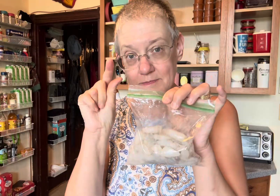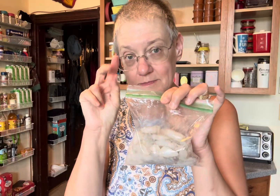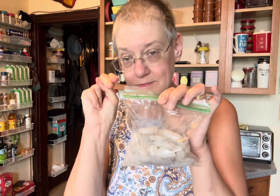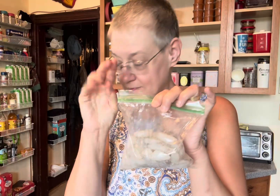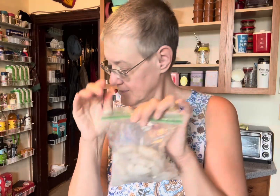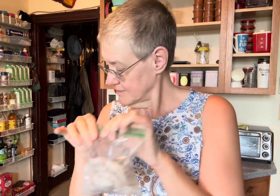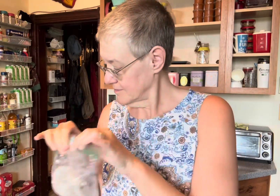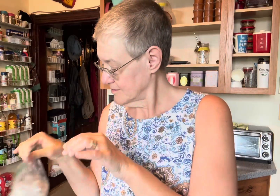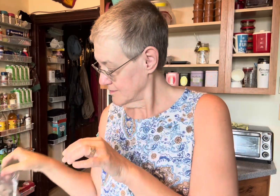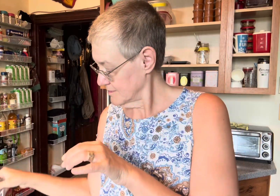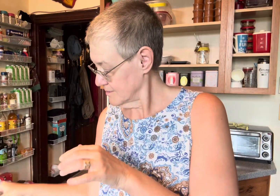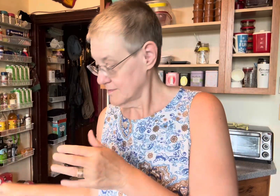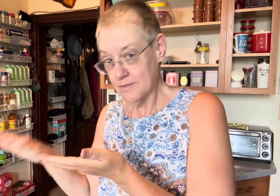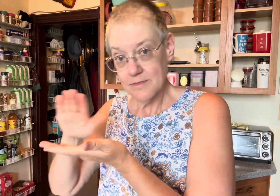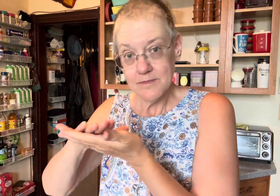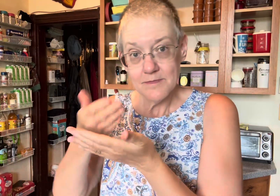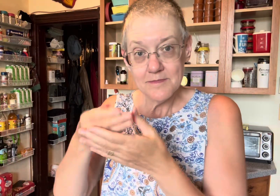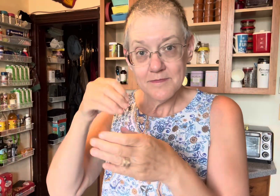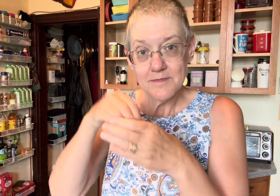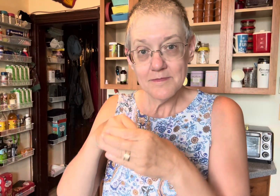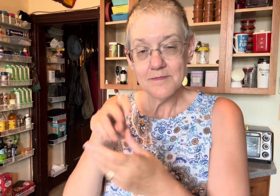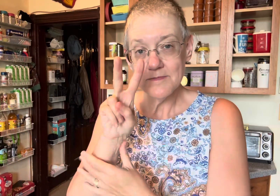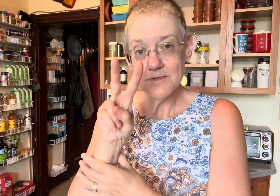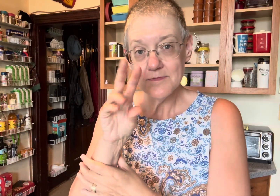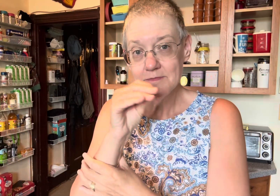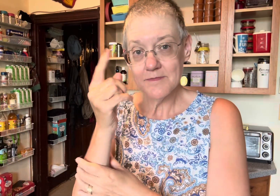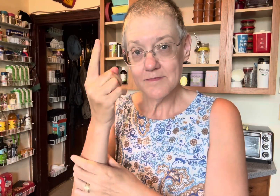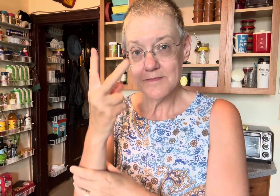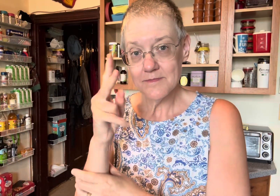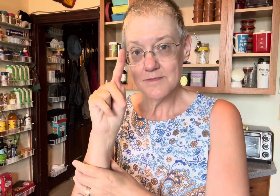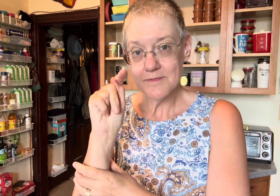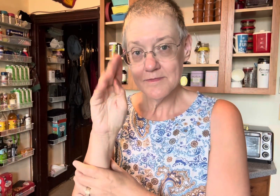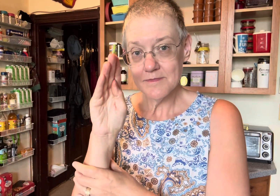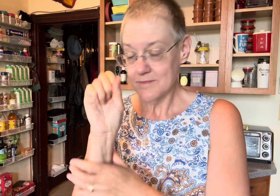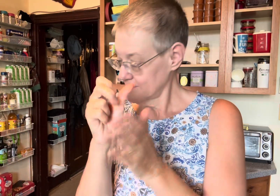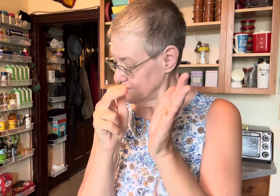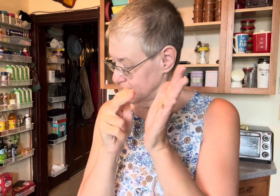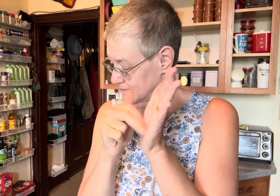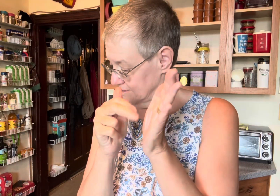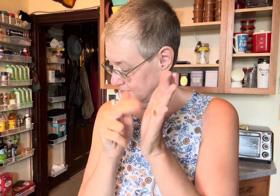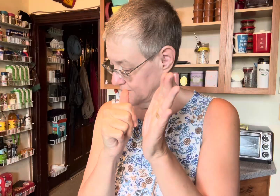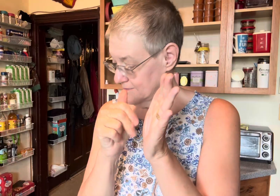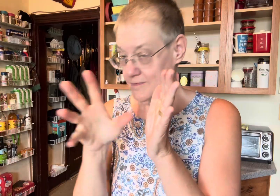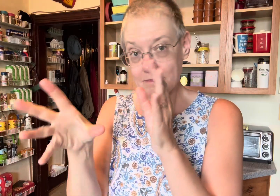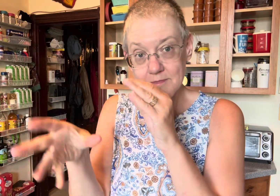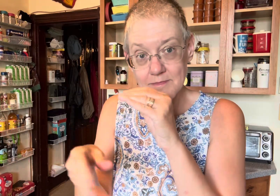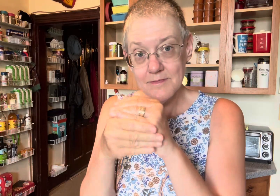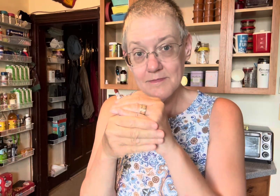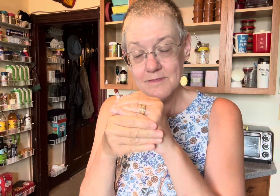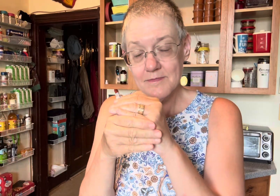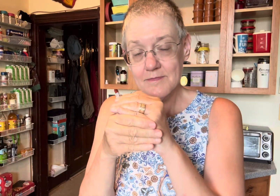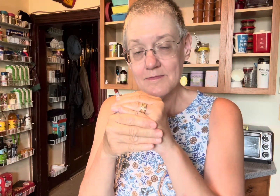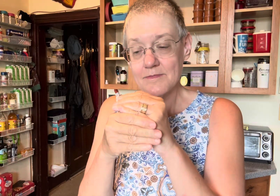0.3 grams of net carbs cooked in 2.5 tablespoons of butter.